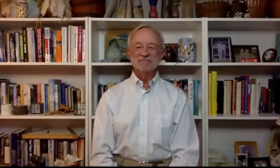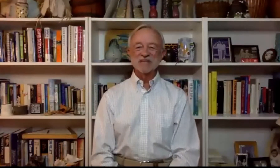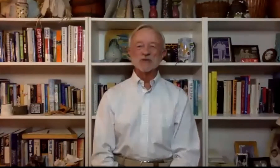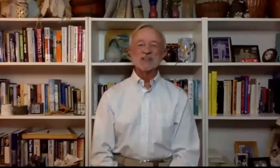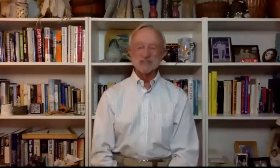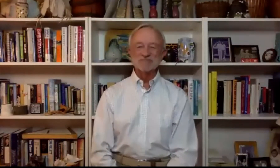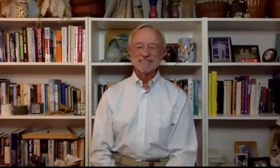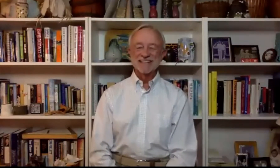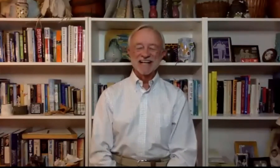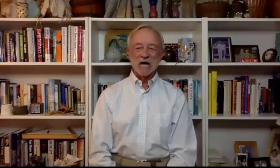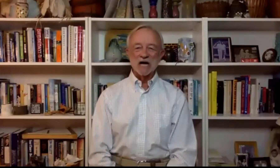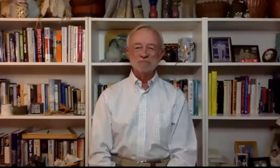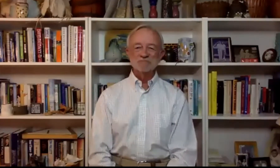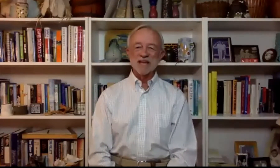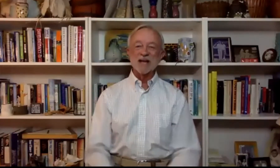that gracious introduction.